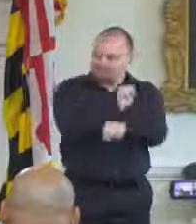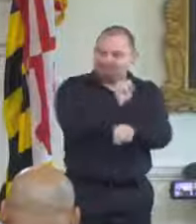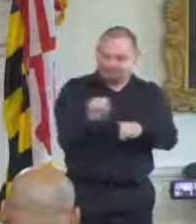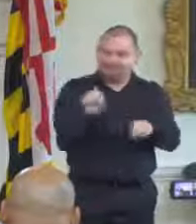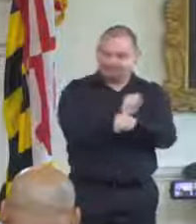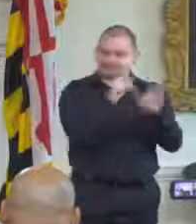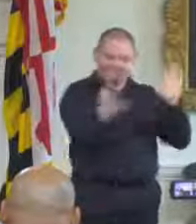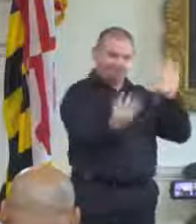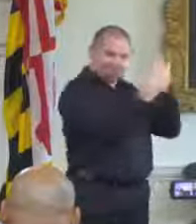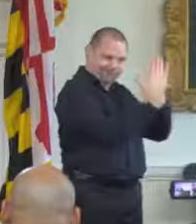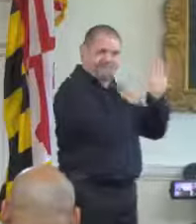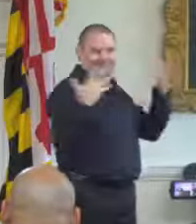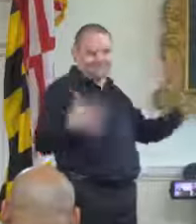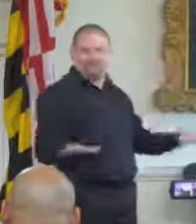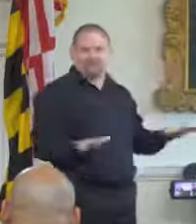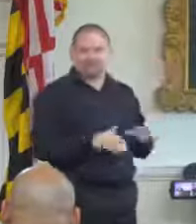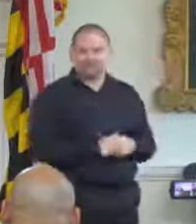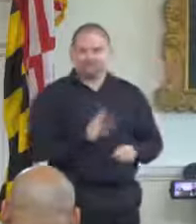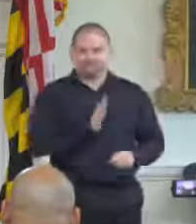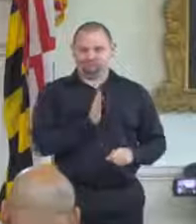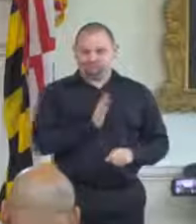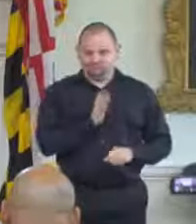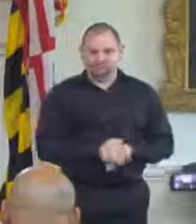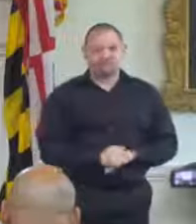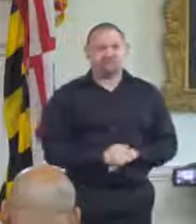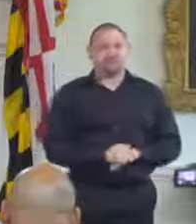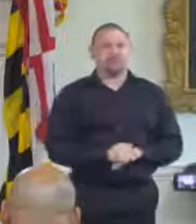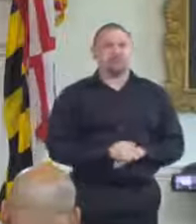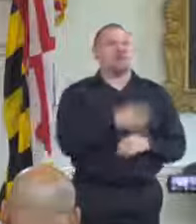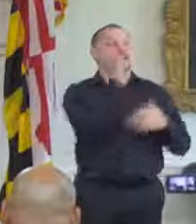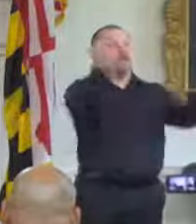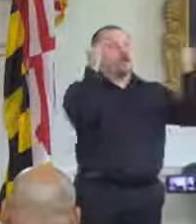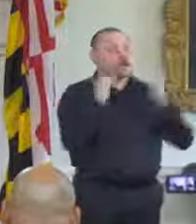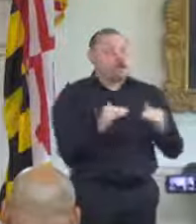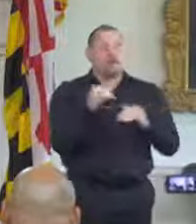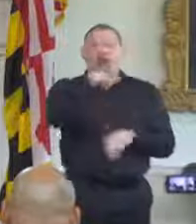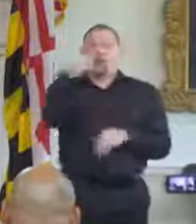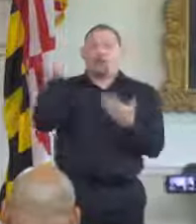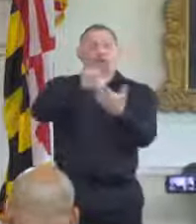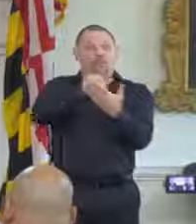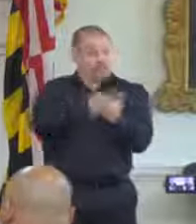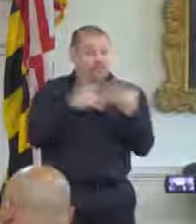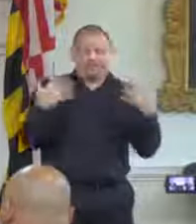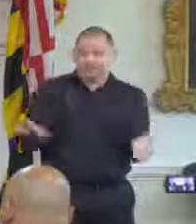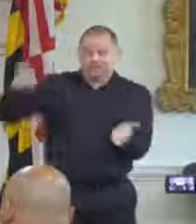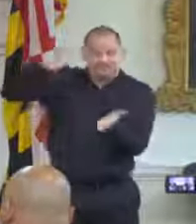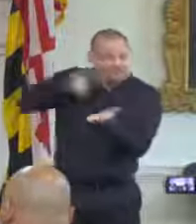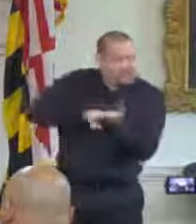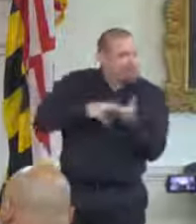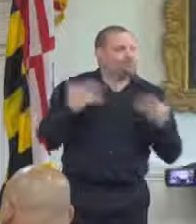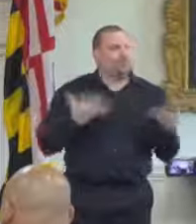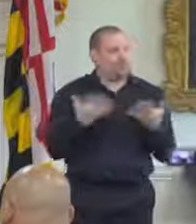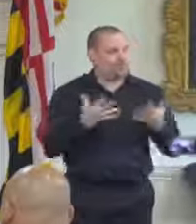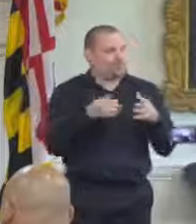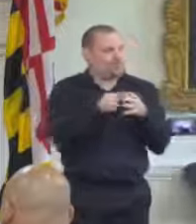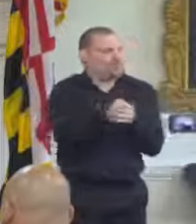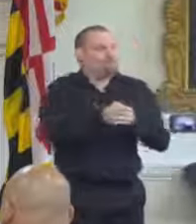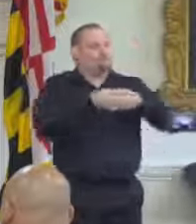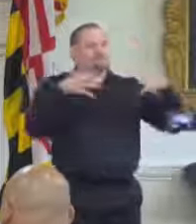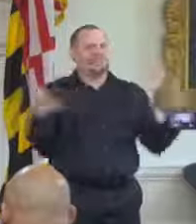languages. I also signed into law another bill last year expanding the